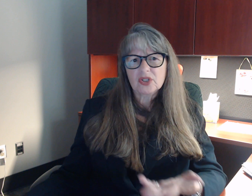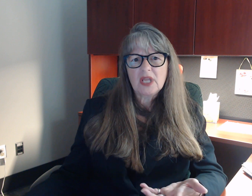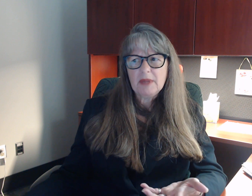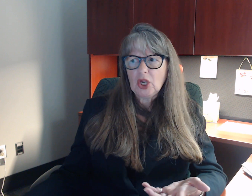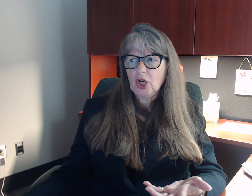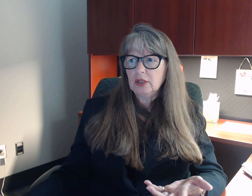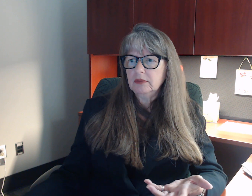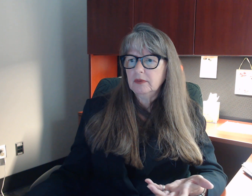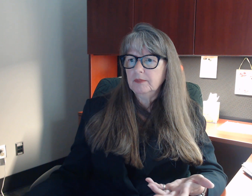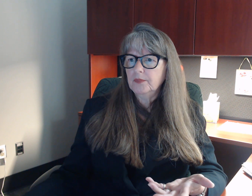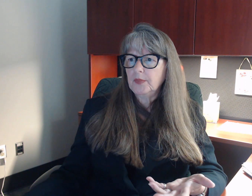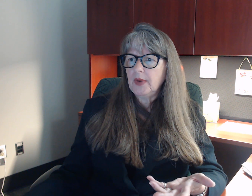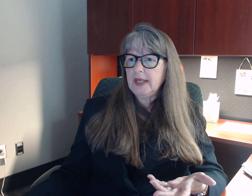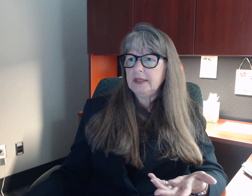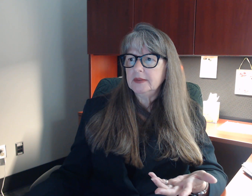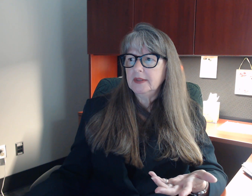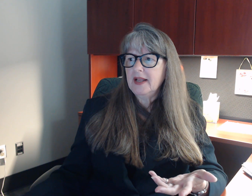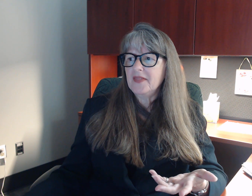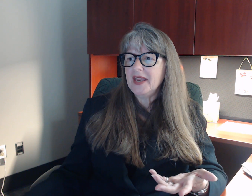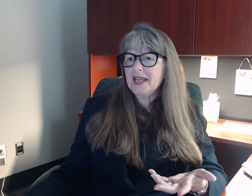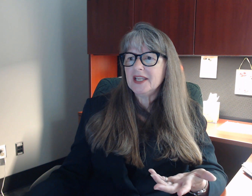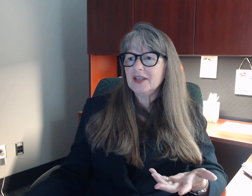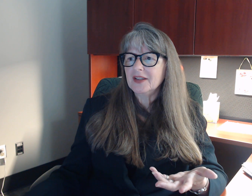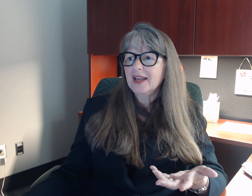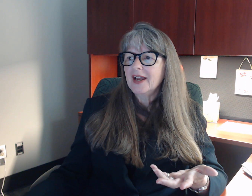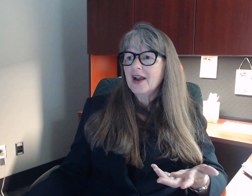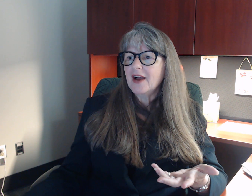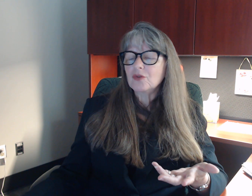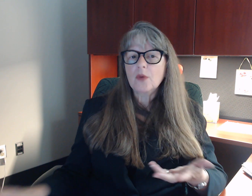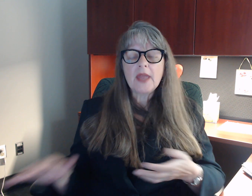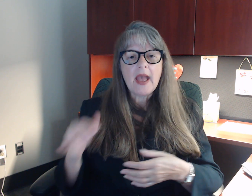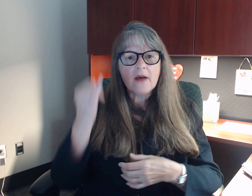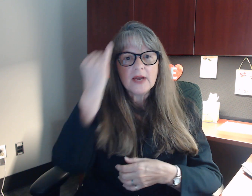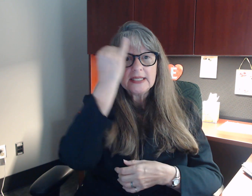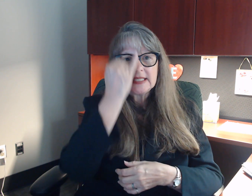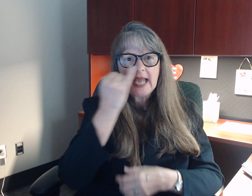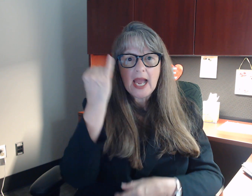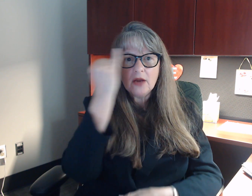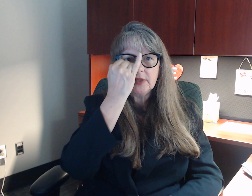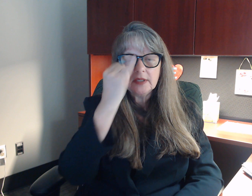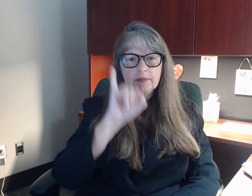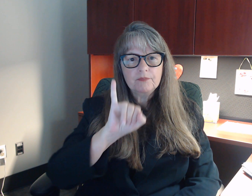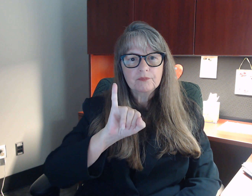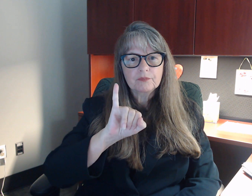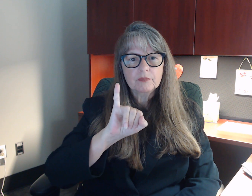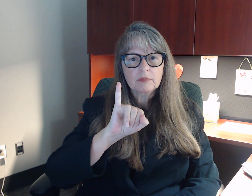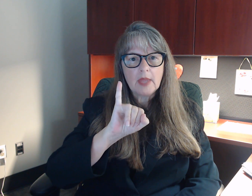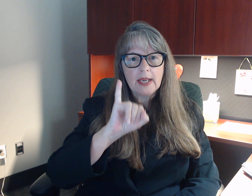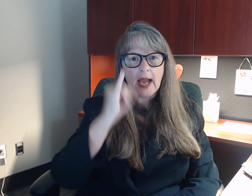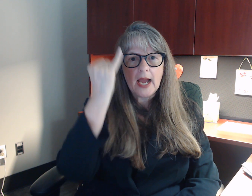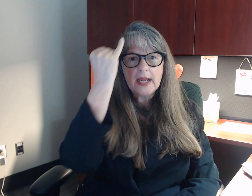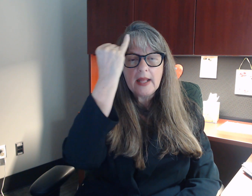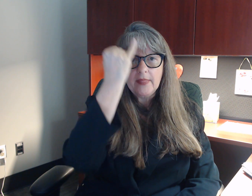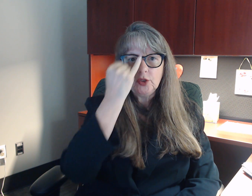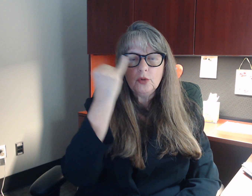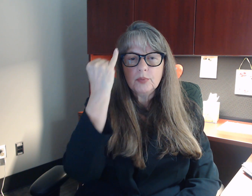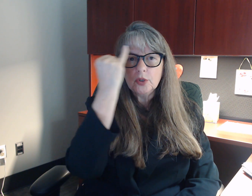stomach hurt, right? And then, of course, they have Italian, an I, and then you put